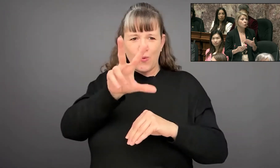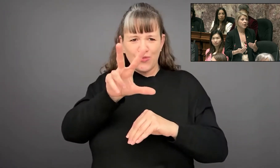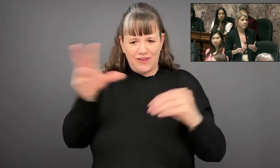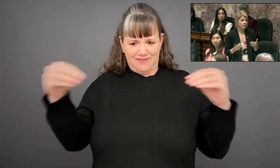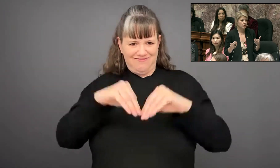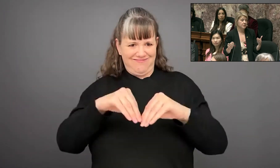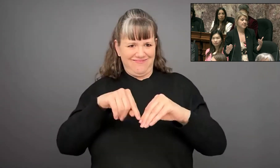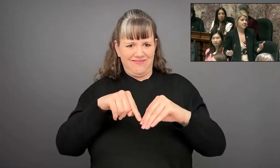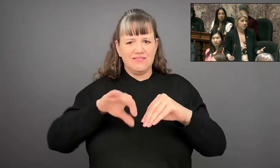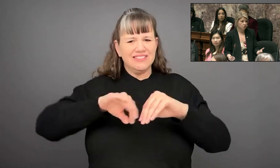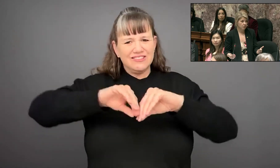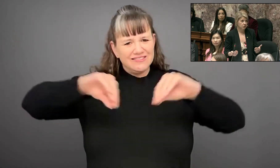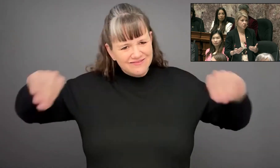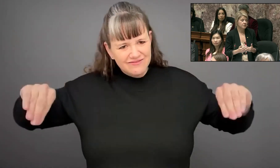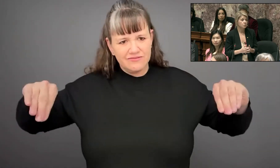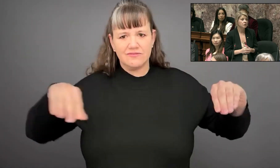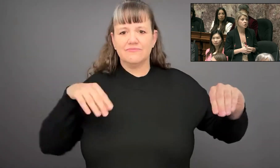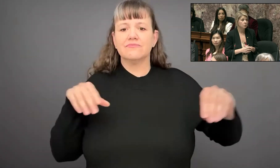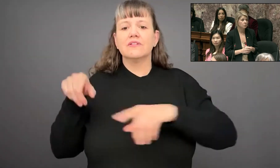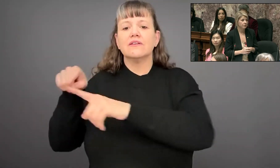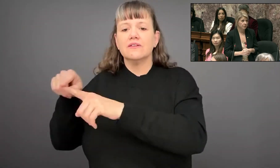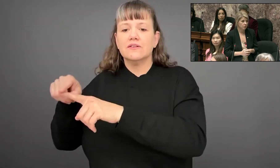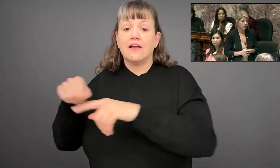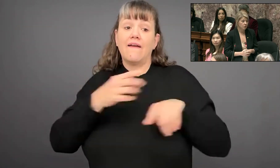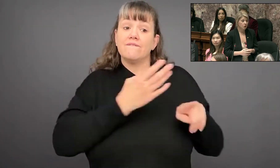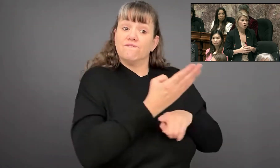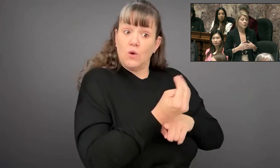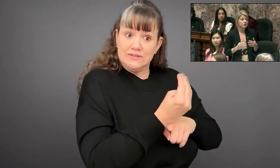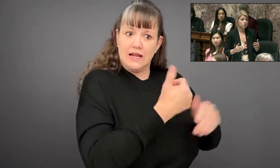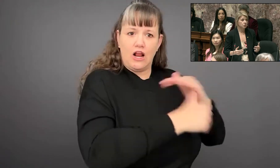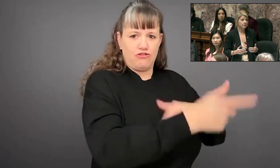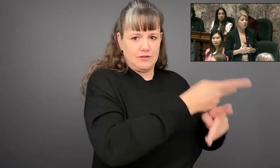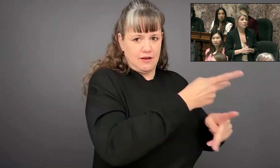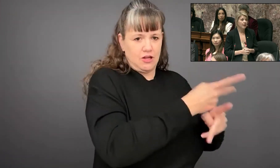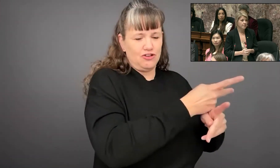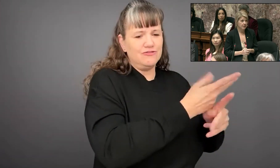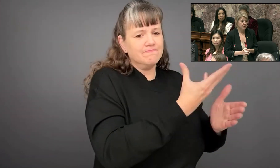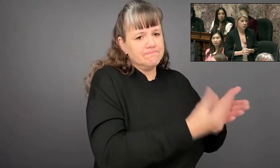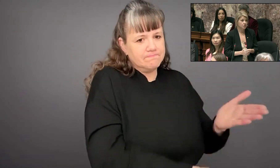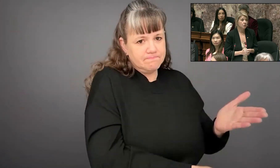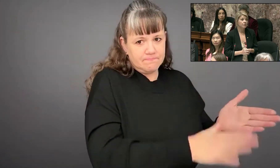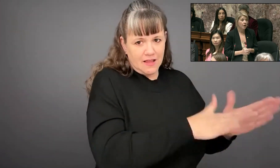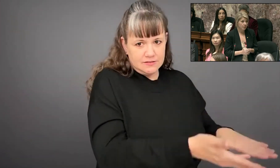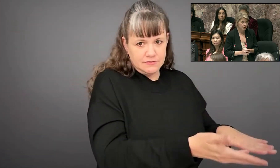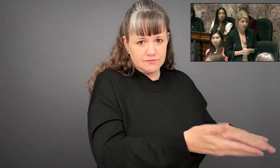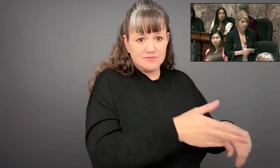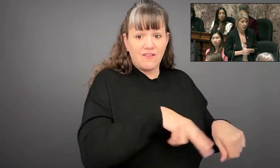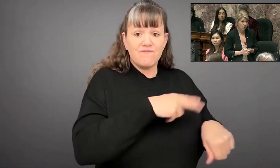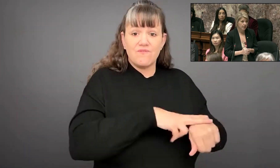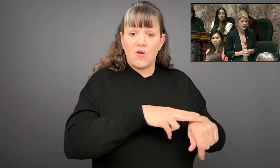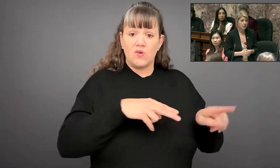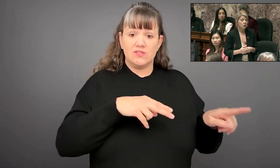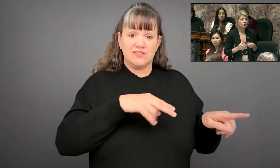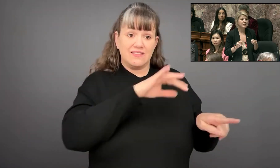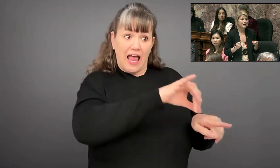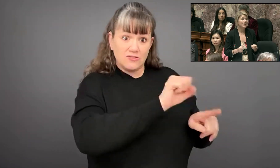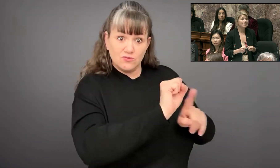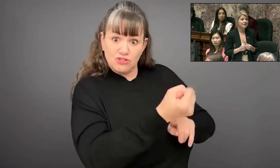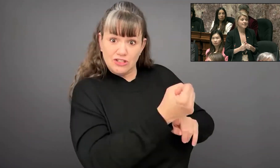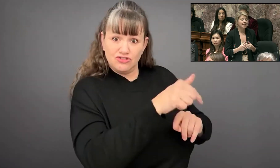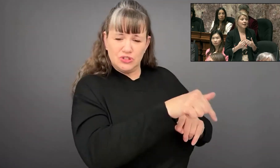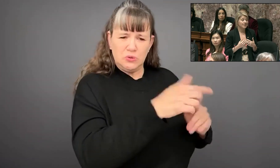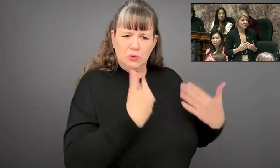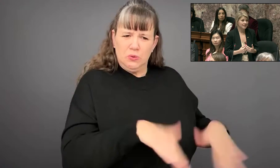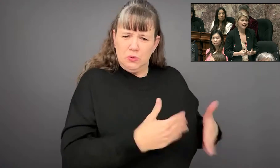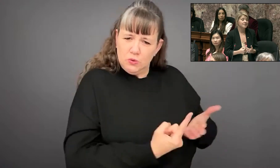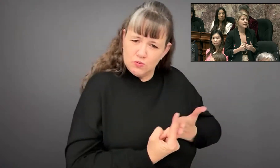each one of those situations, we do a review. We ensure that recommendations are followed up on. We take